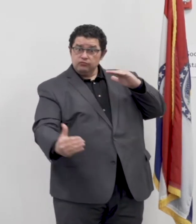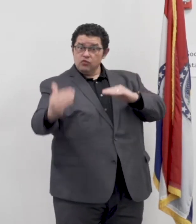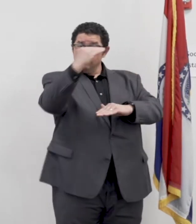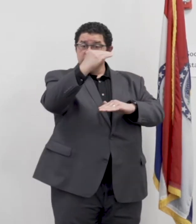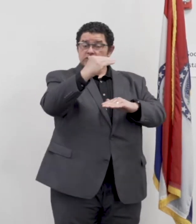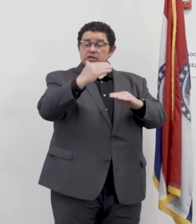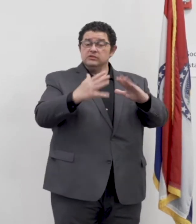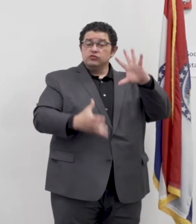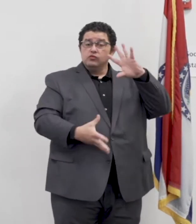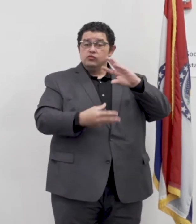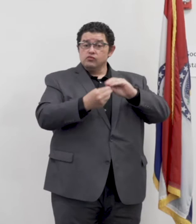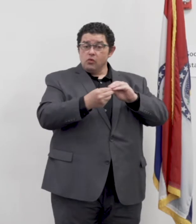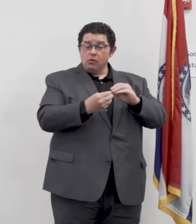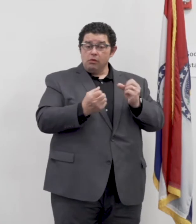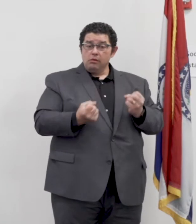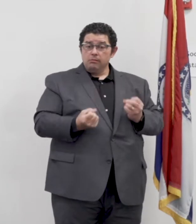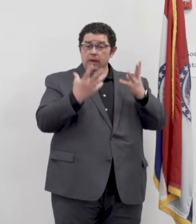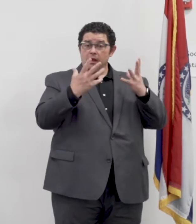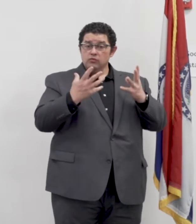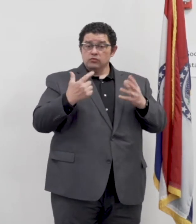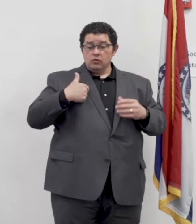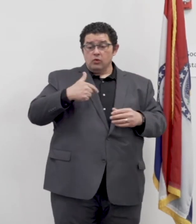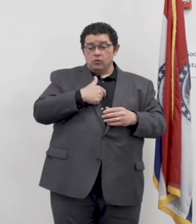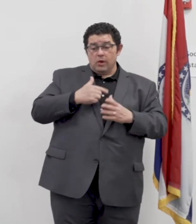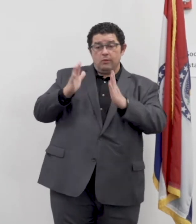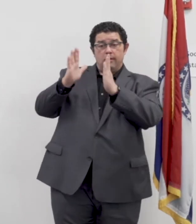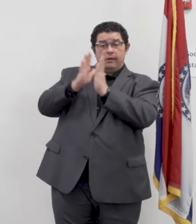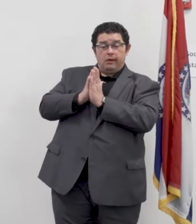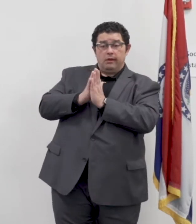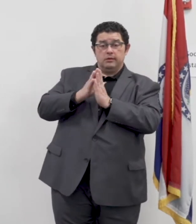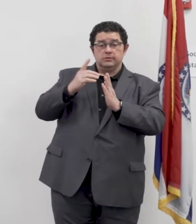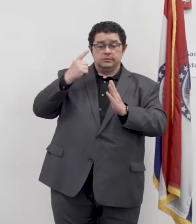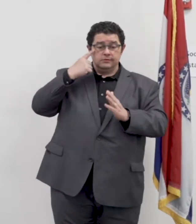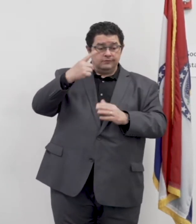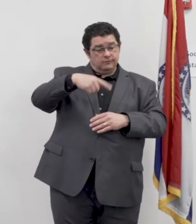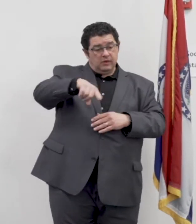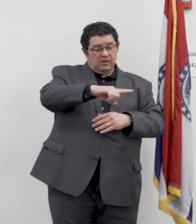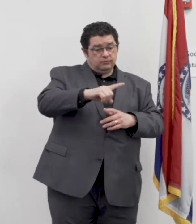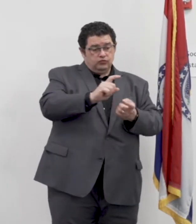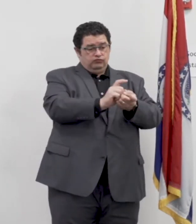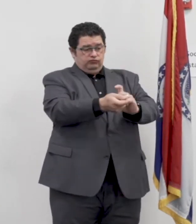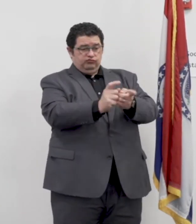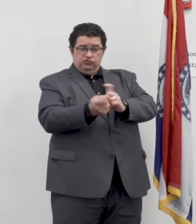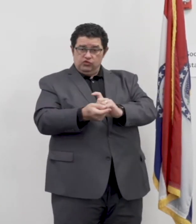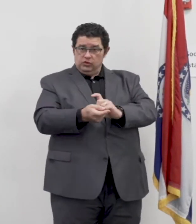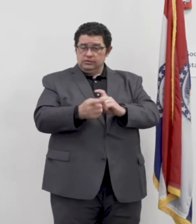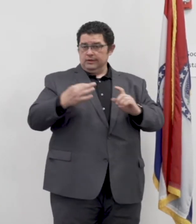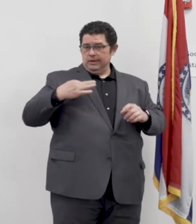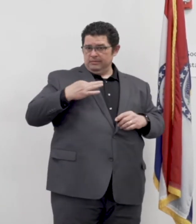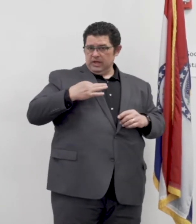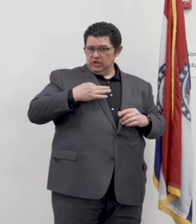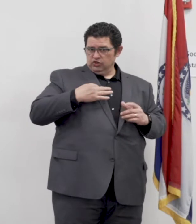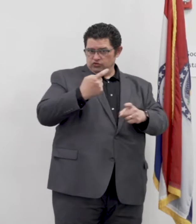awards, then we will ask the accounting firm to adjust the applications appropriately to stay within